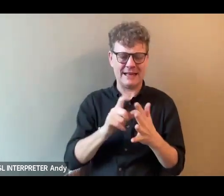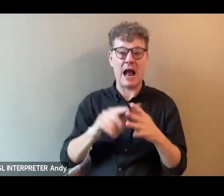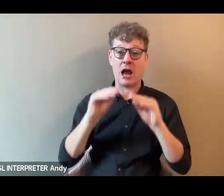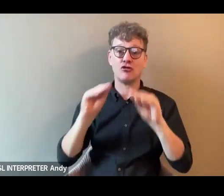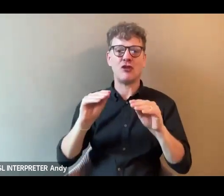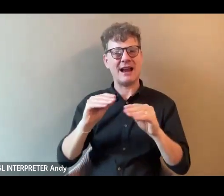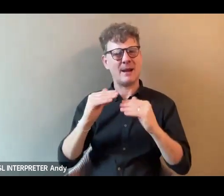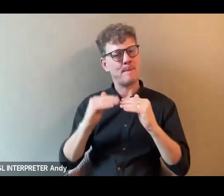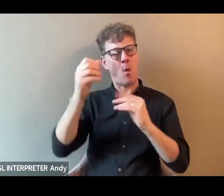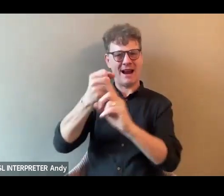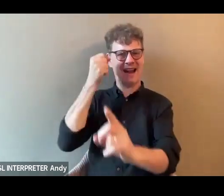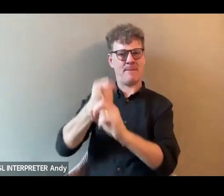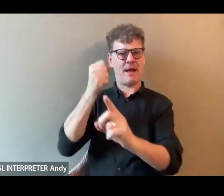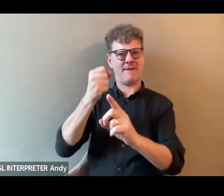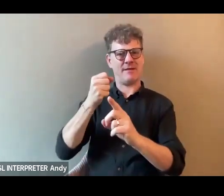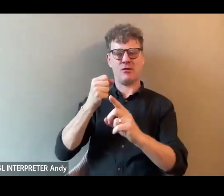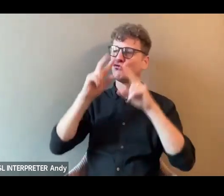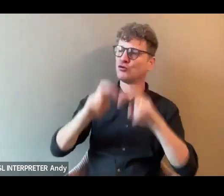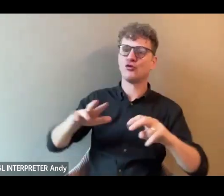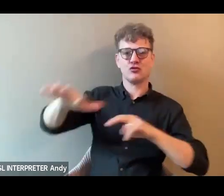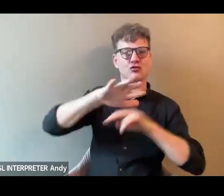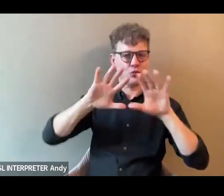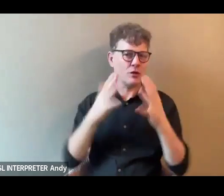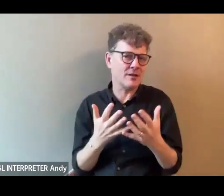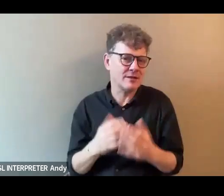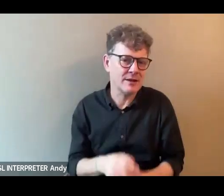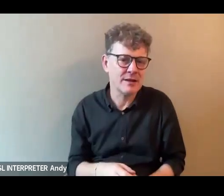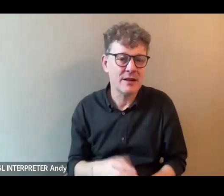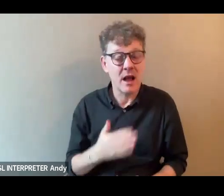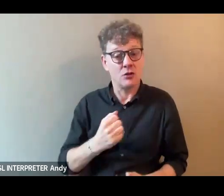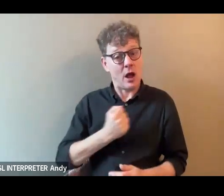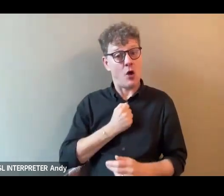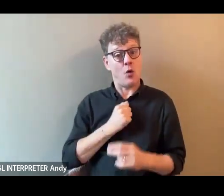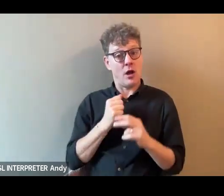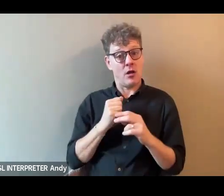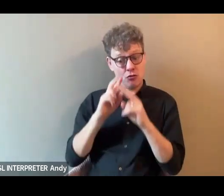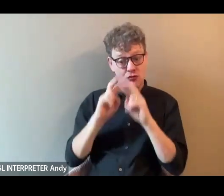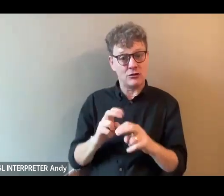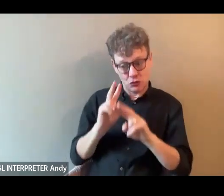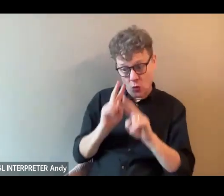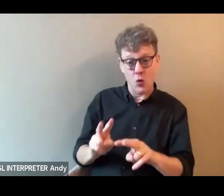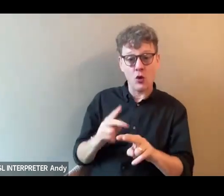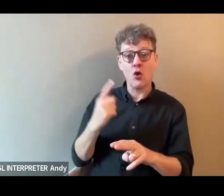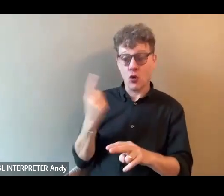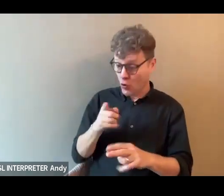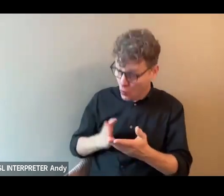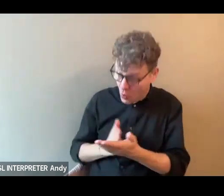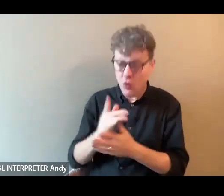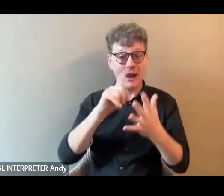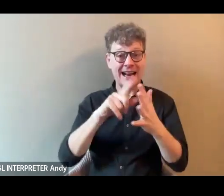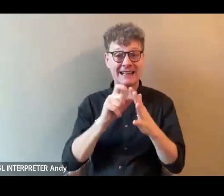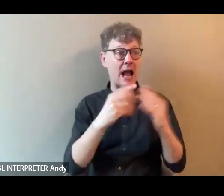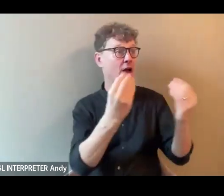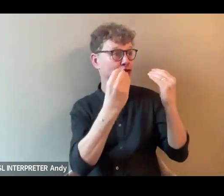the research and innovation ecosystem, our work has really looked at the experience of people going through EDI training, and we've created a network